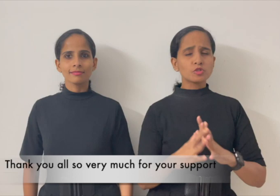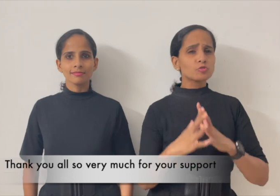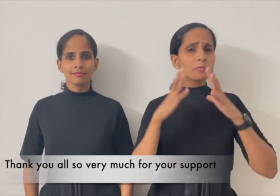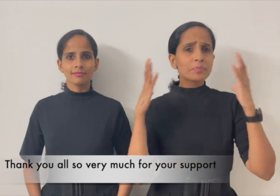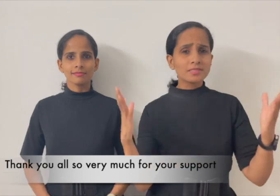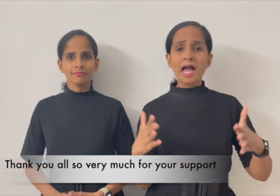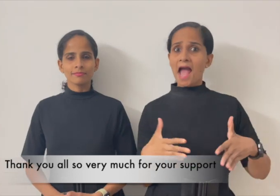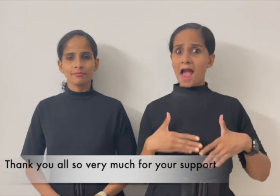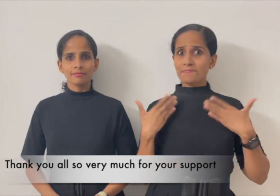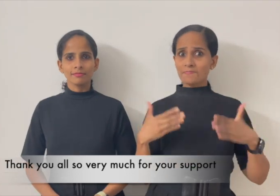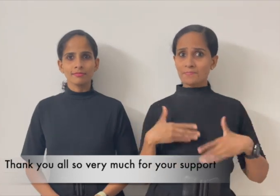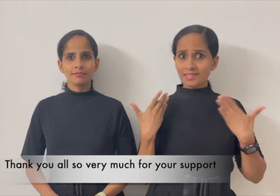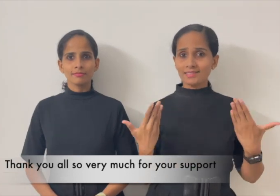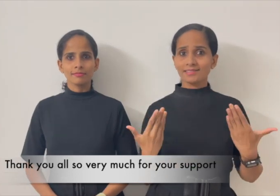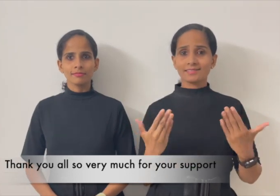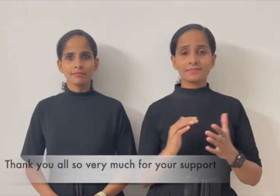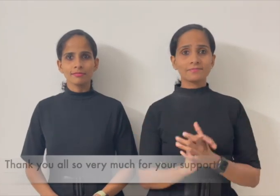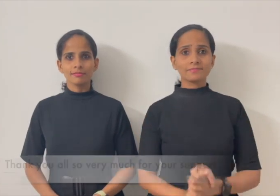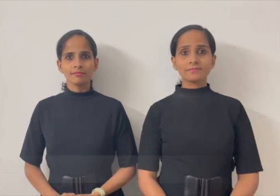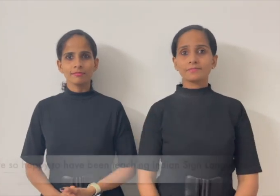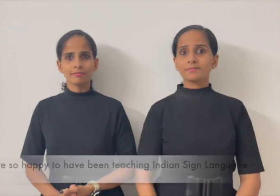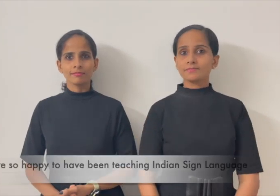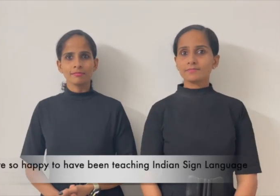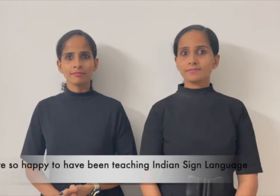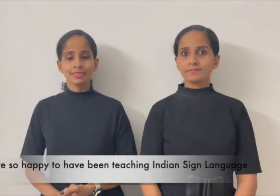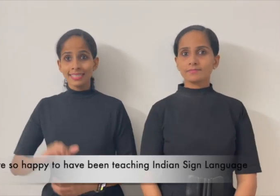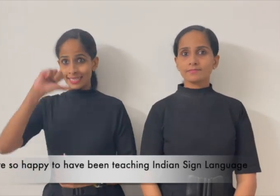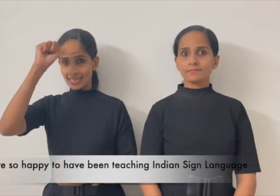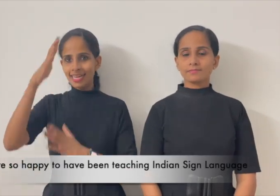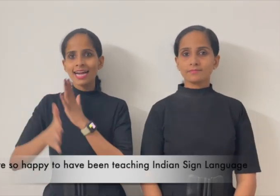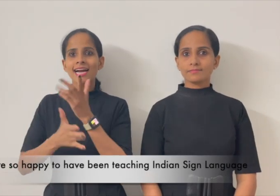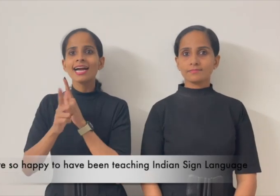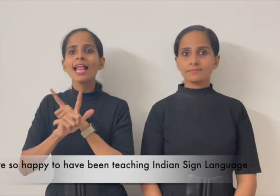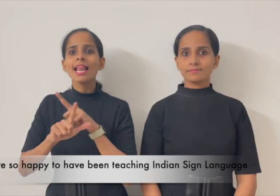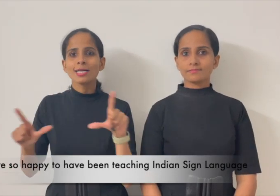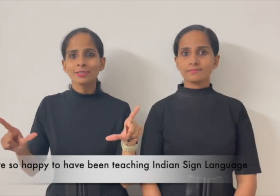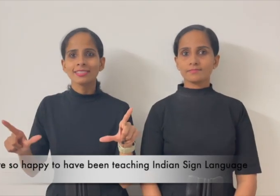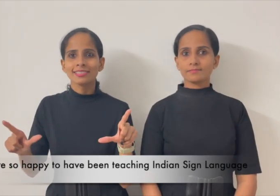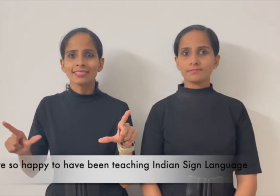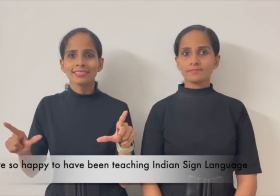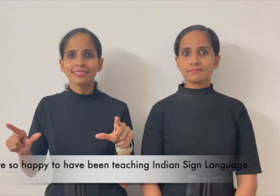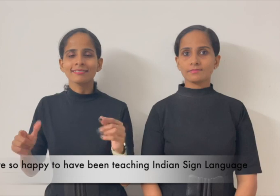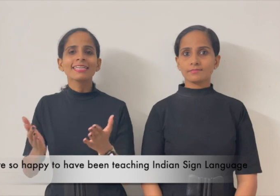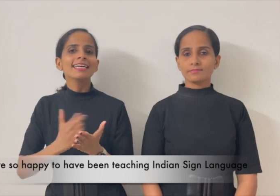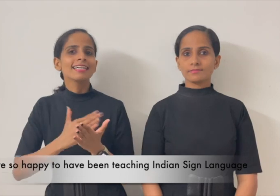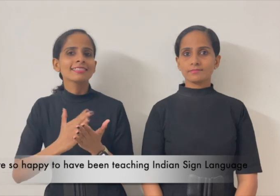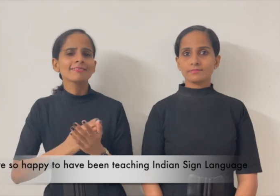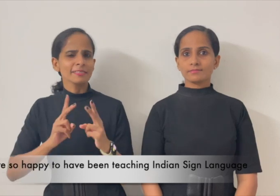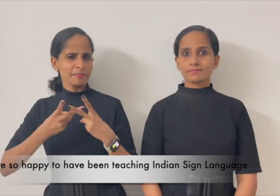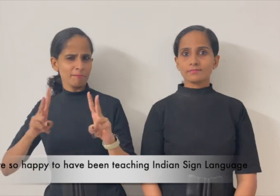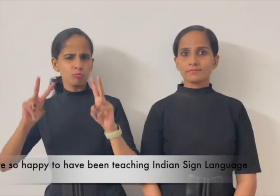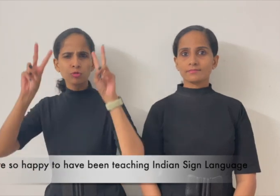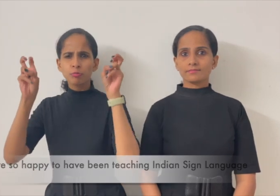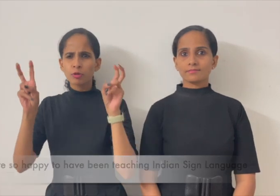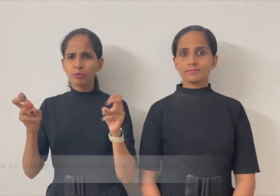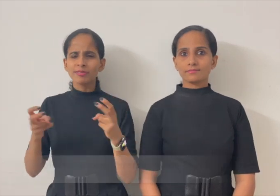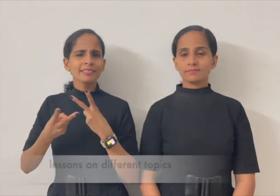Thank you all so very much for your support. We are so happy to have been teaching Indian Sign